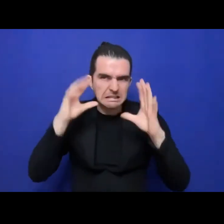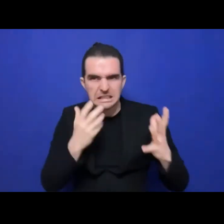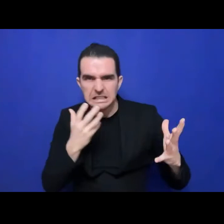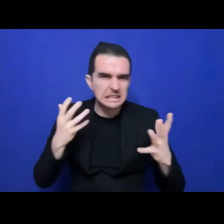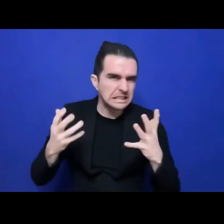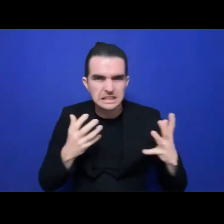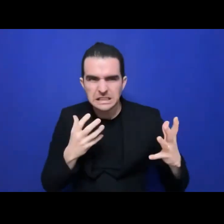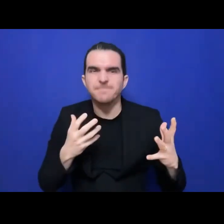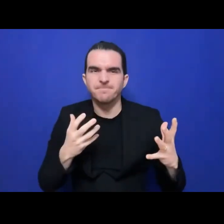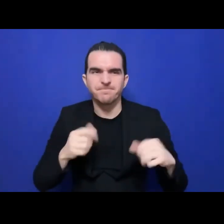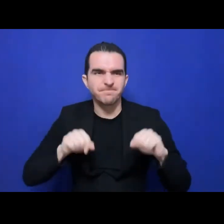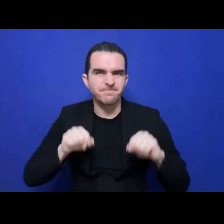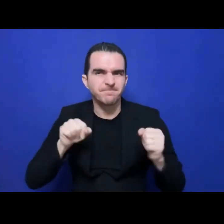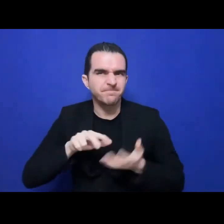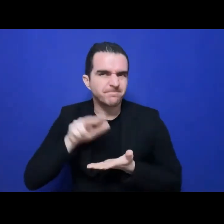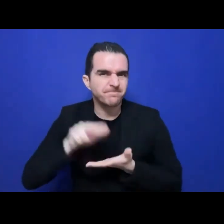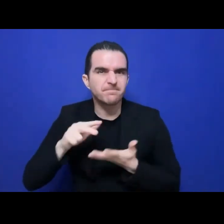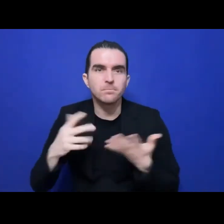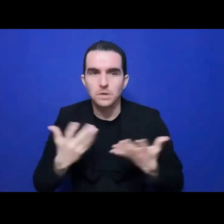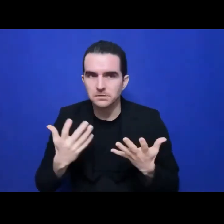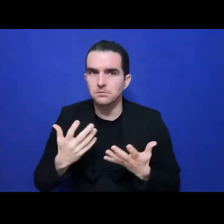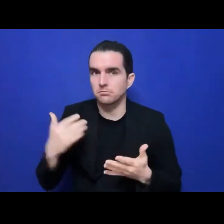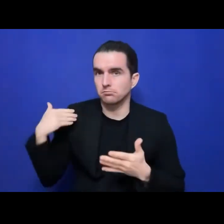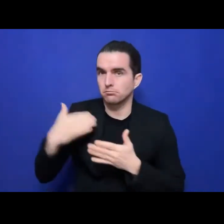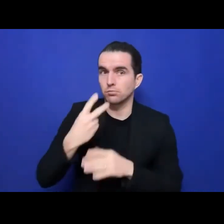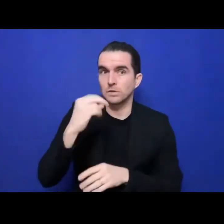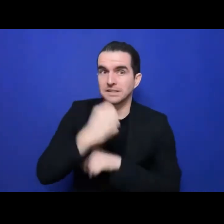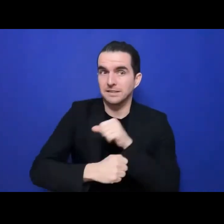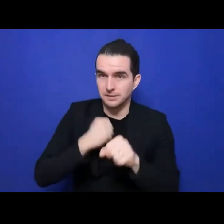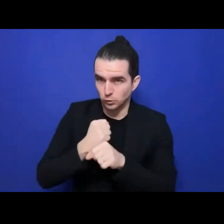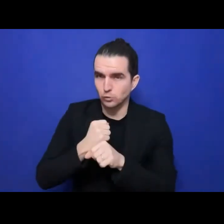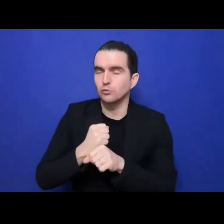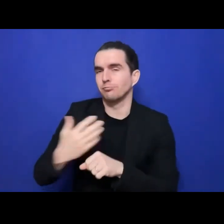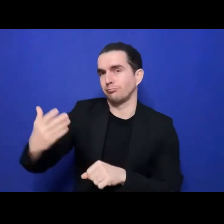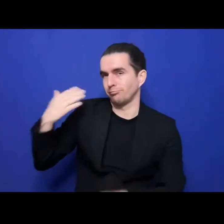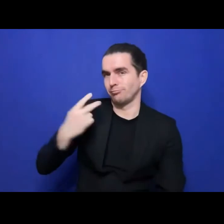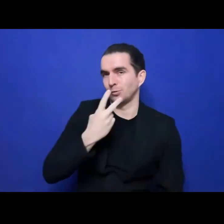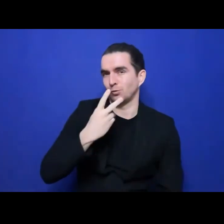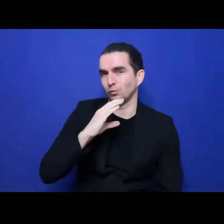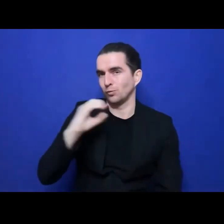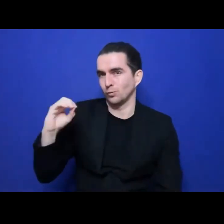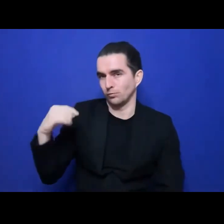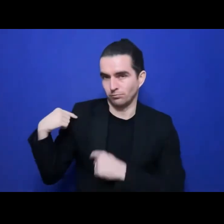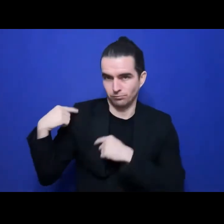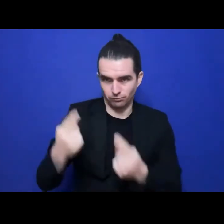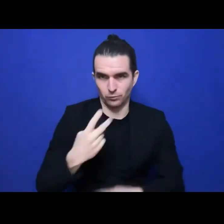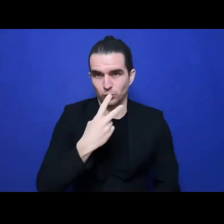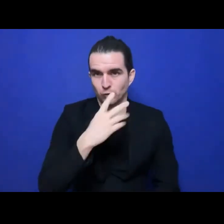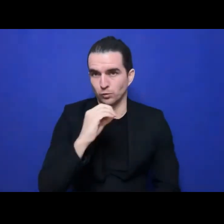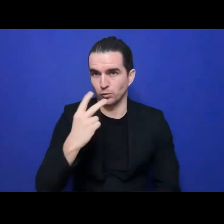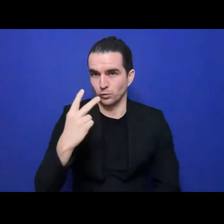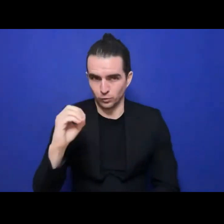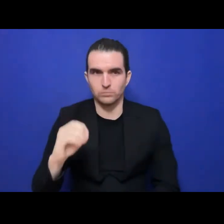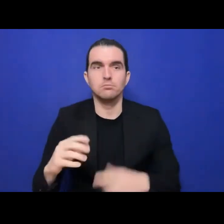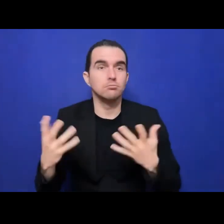the targets set for 2030. And this is even before taking into account the impact of the COVID-19 pandemic.